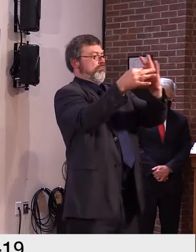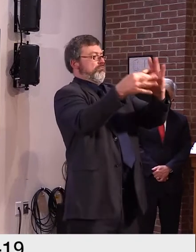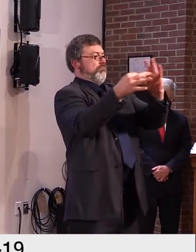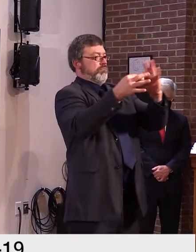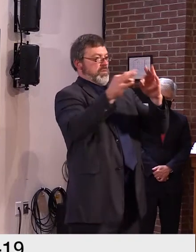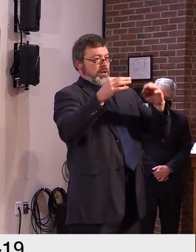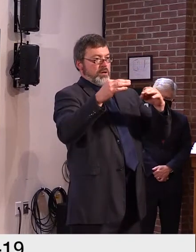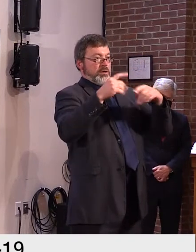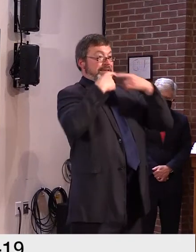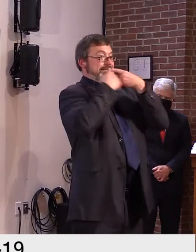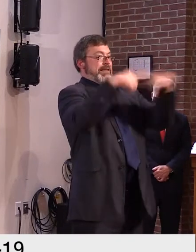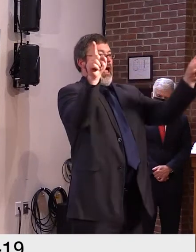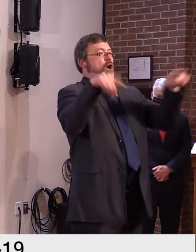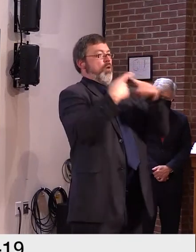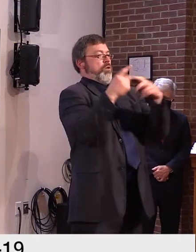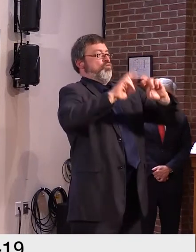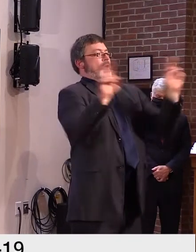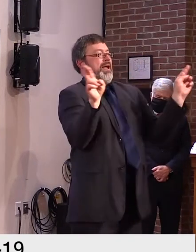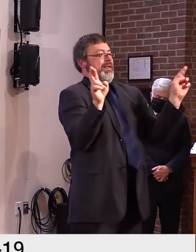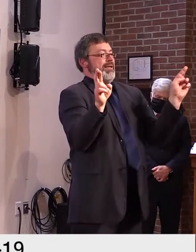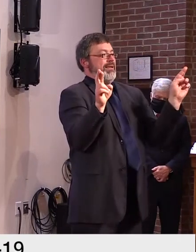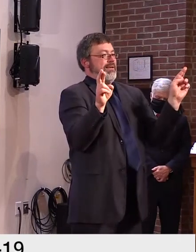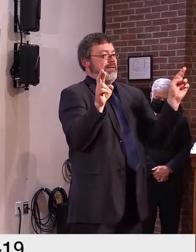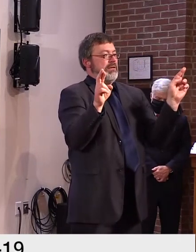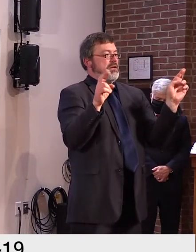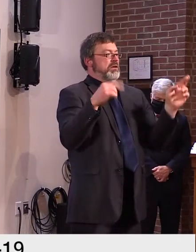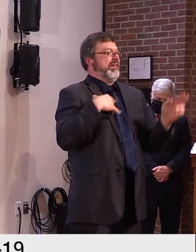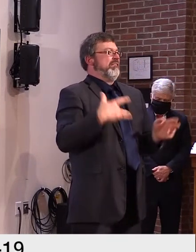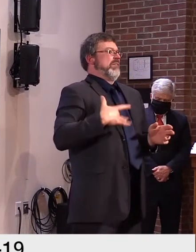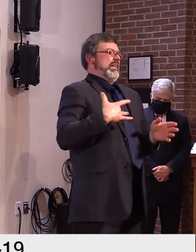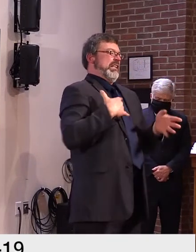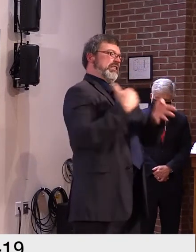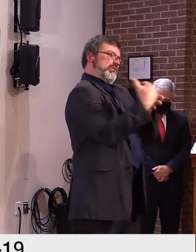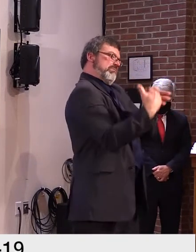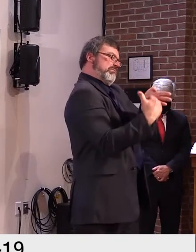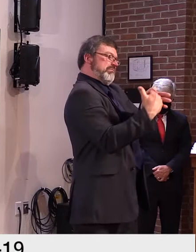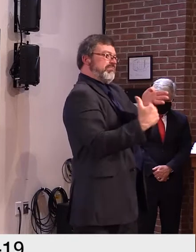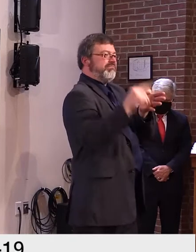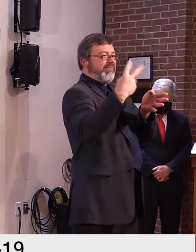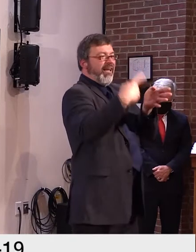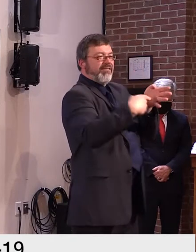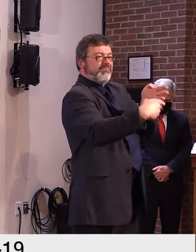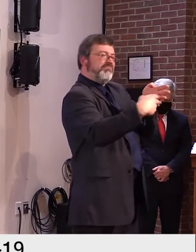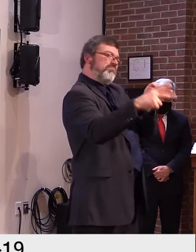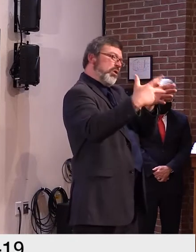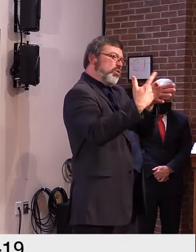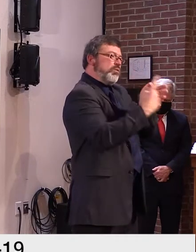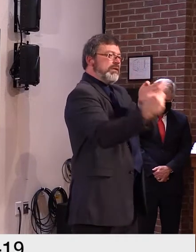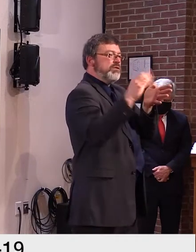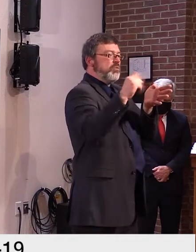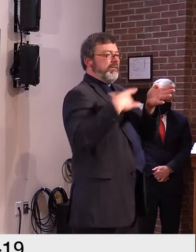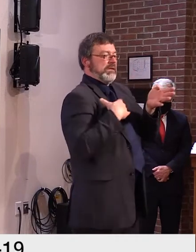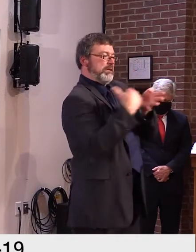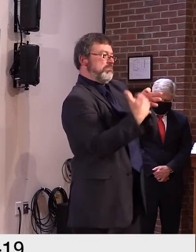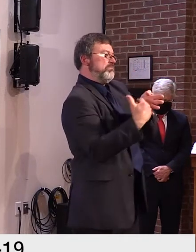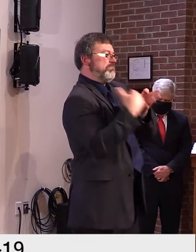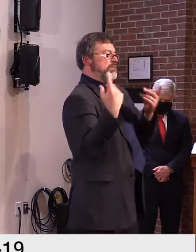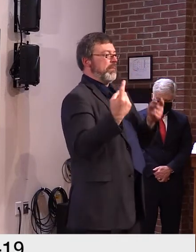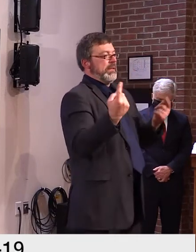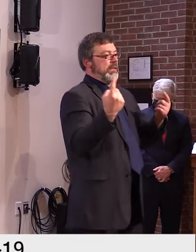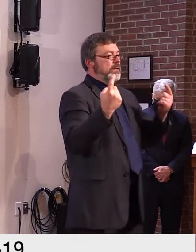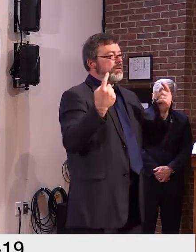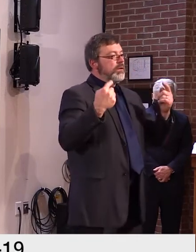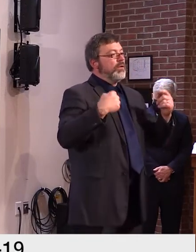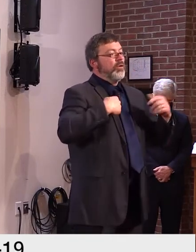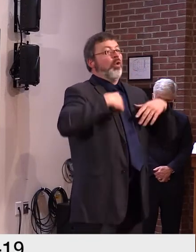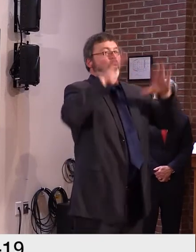probably the end of October at the earliest. But we will make a point to be sure that that's made very apparent